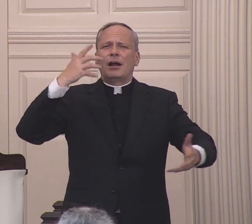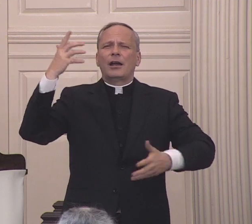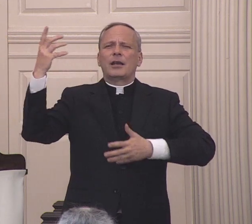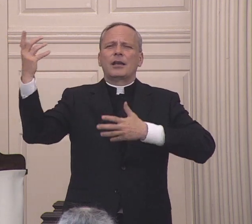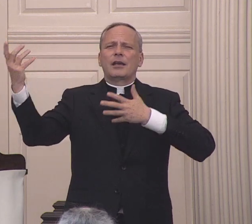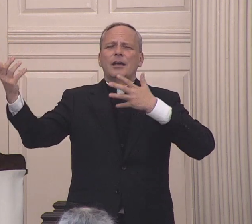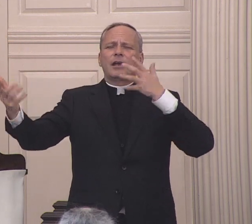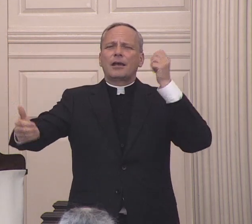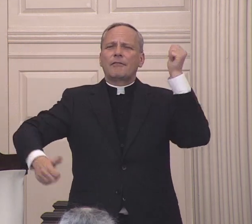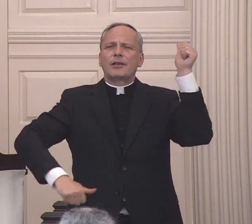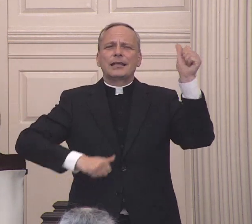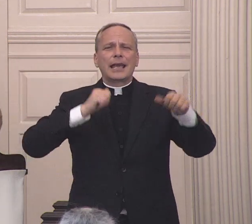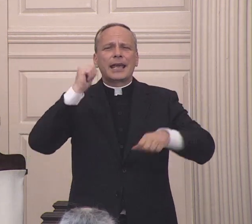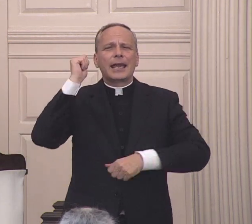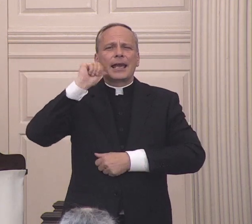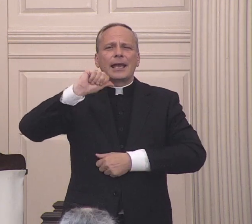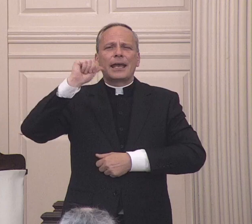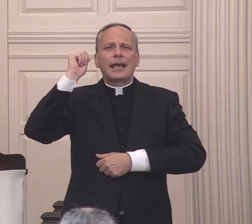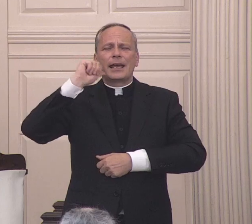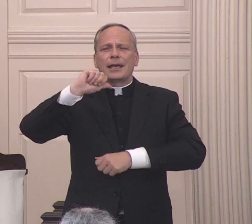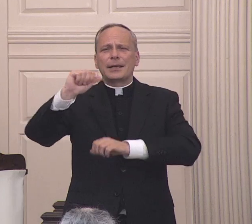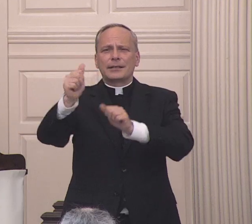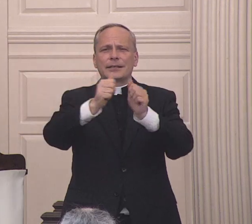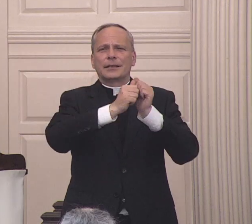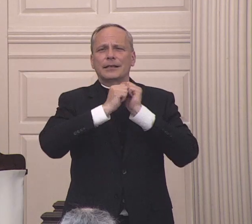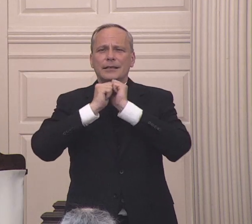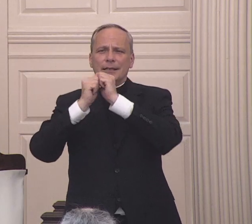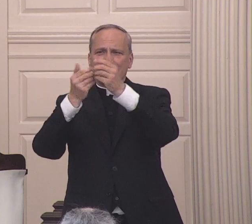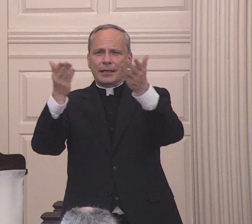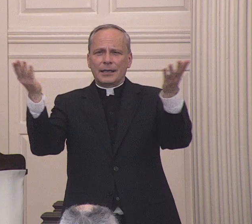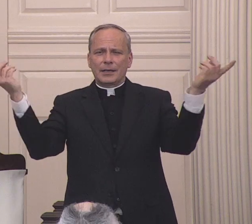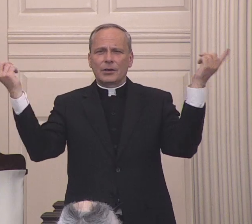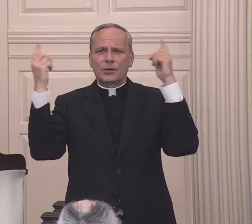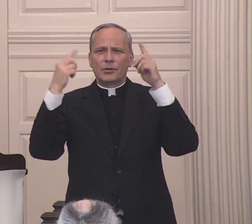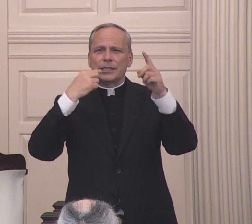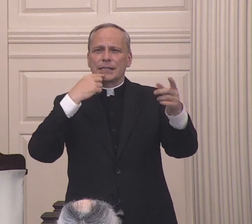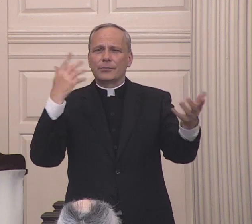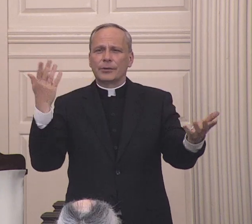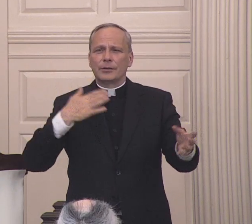cry out each day, as with one voice they acclaim.